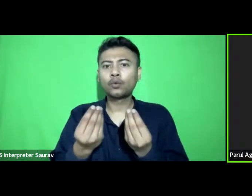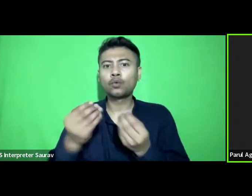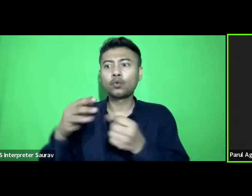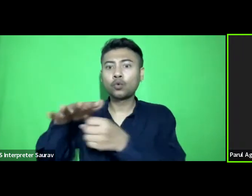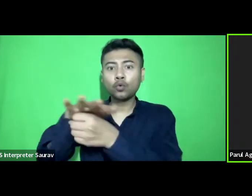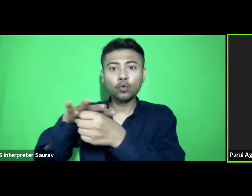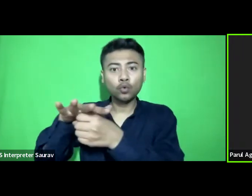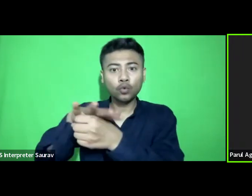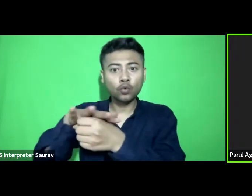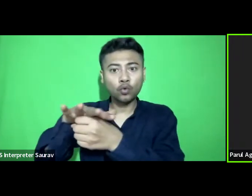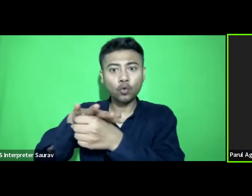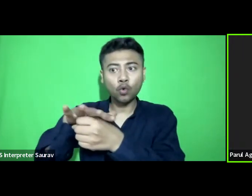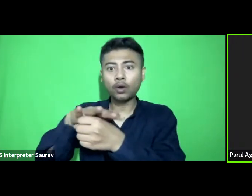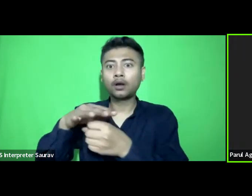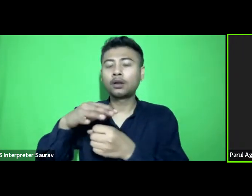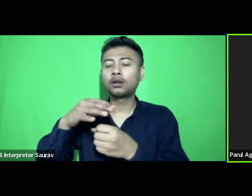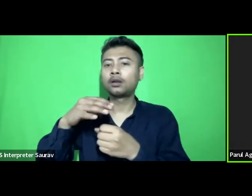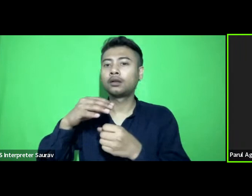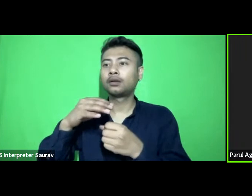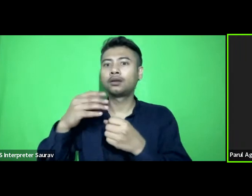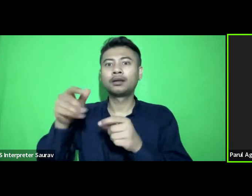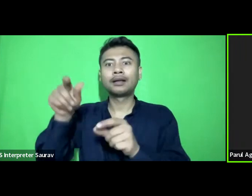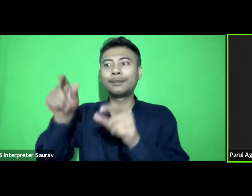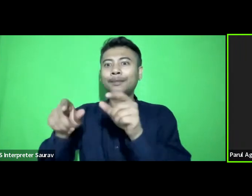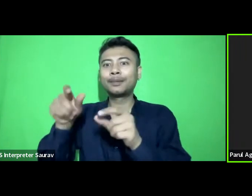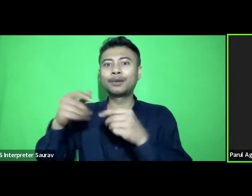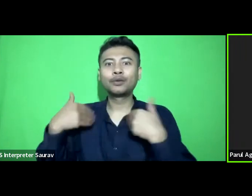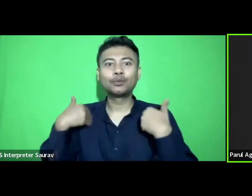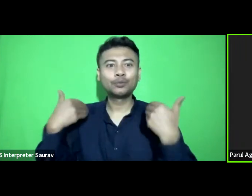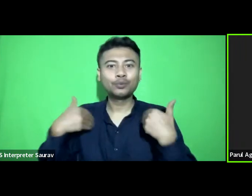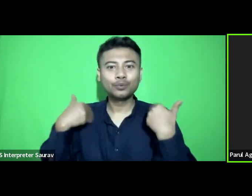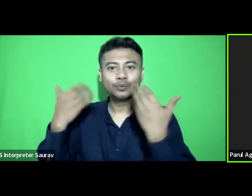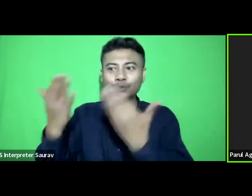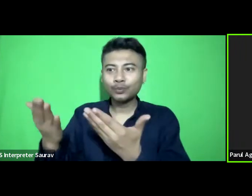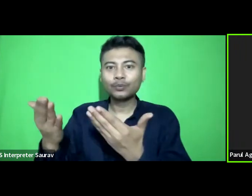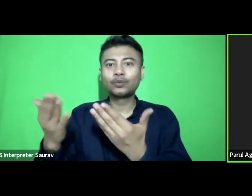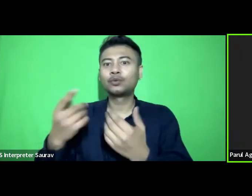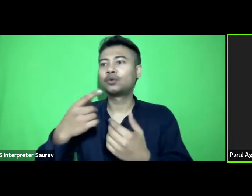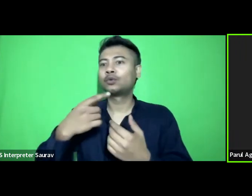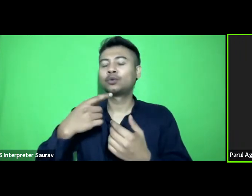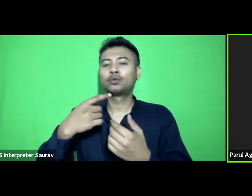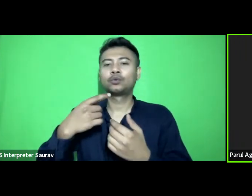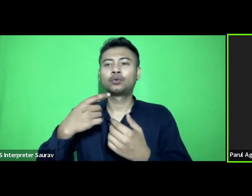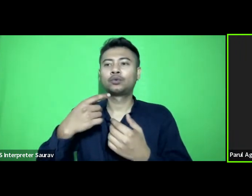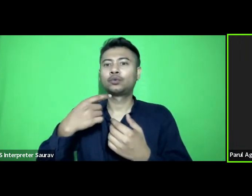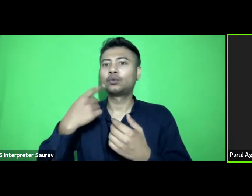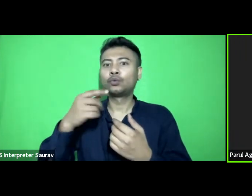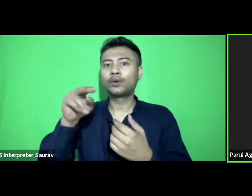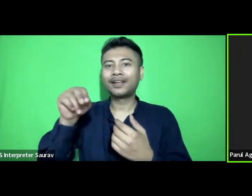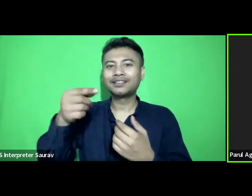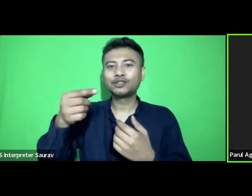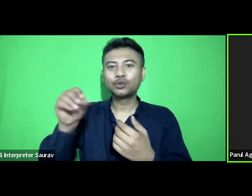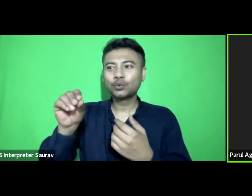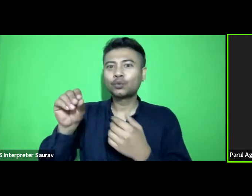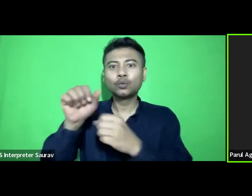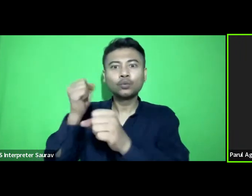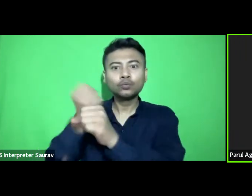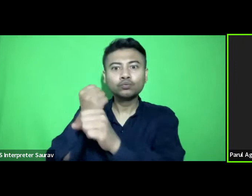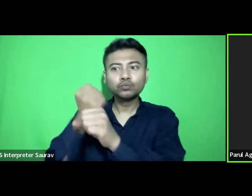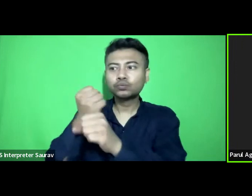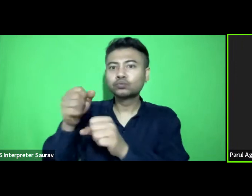local youth practitioners to spread the word, to